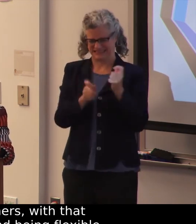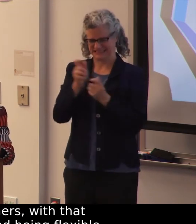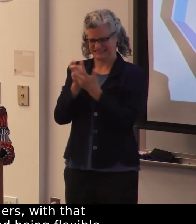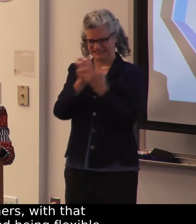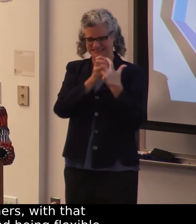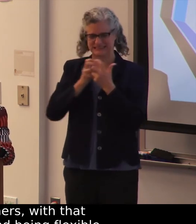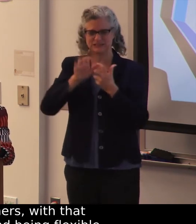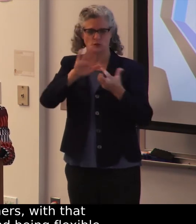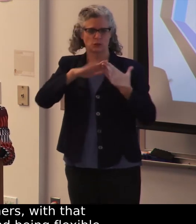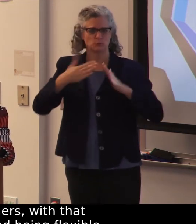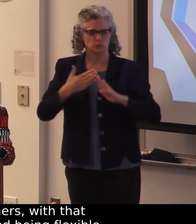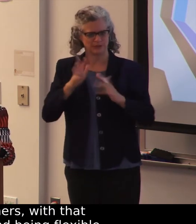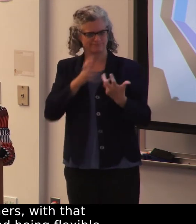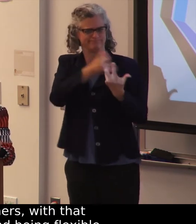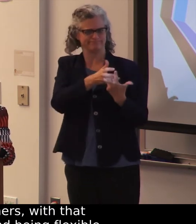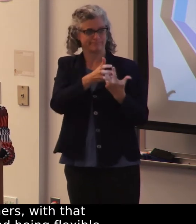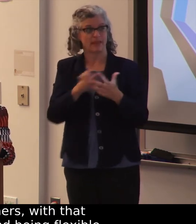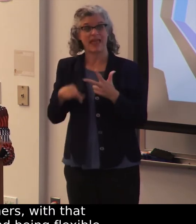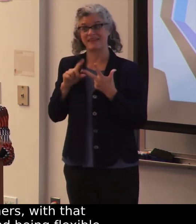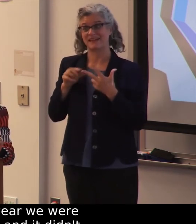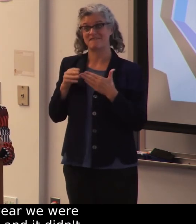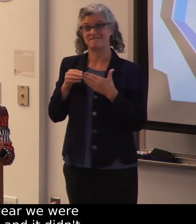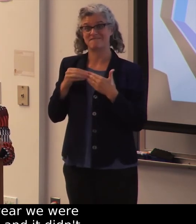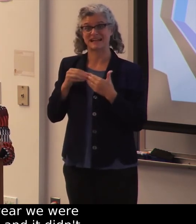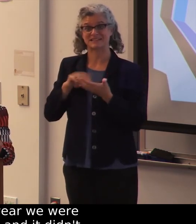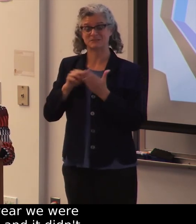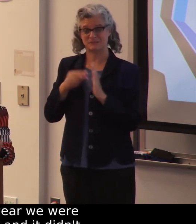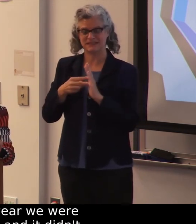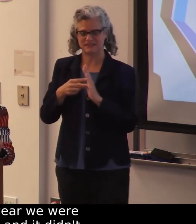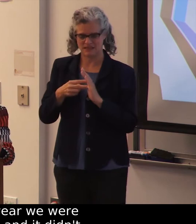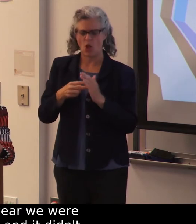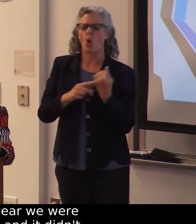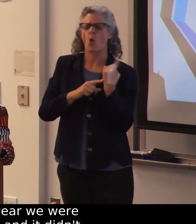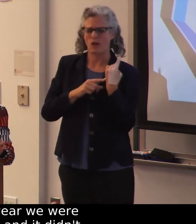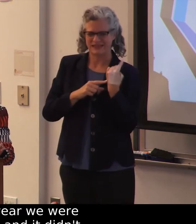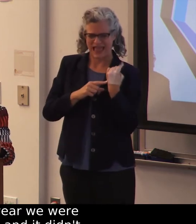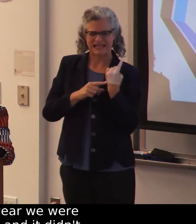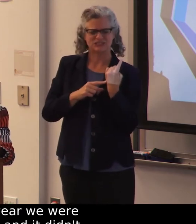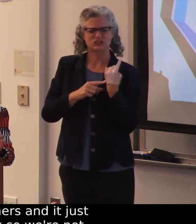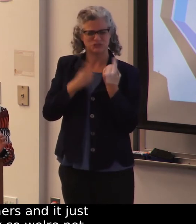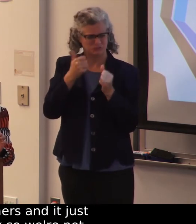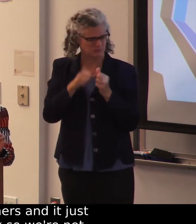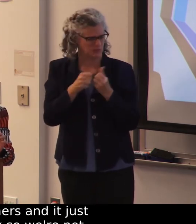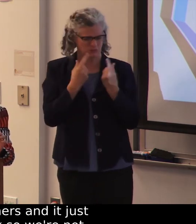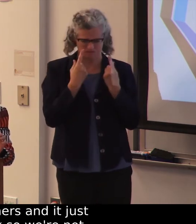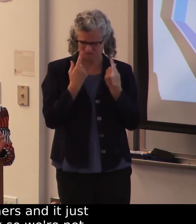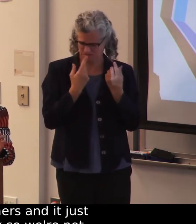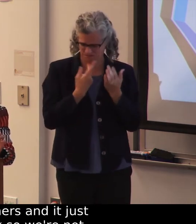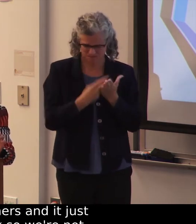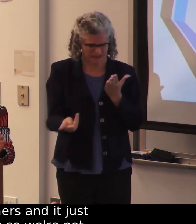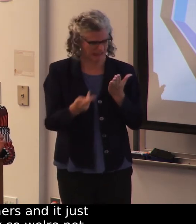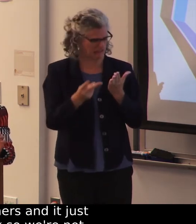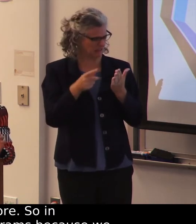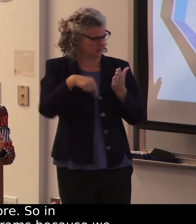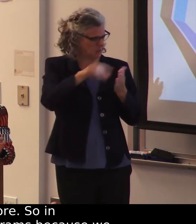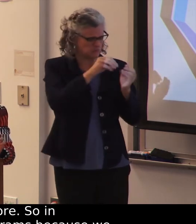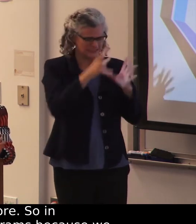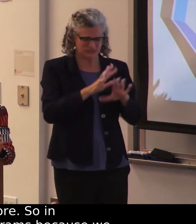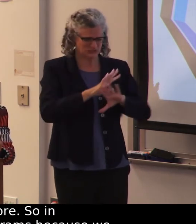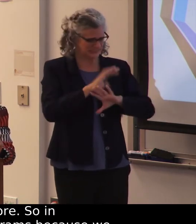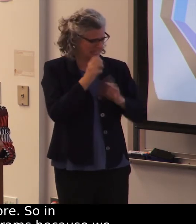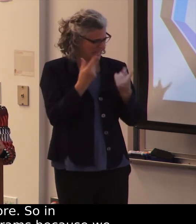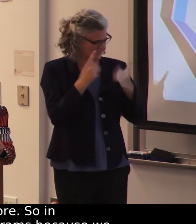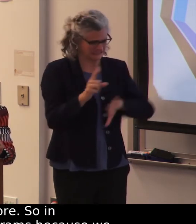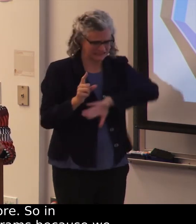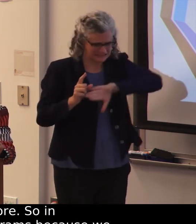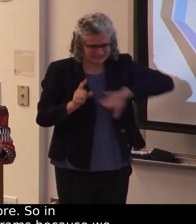that population, and being flexible enough to know, well, one year we were doing that and it didn't work. We brought all these teachers and it just didn't work. So we're not going to do that anymore. So